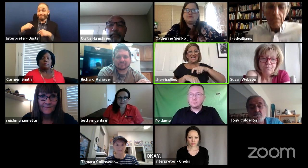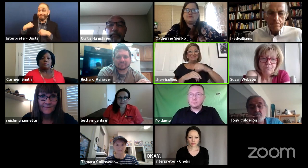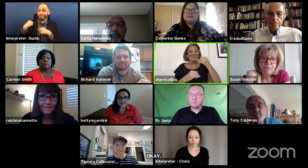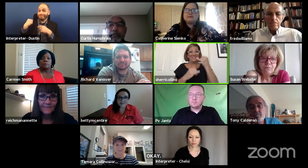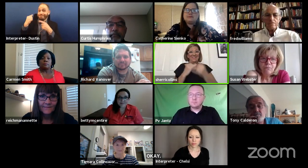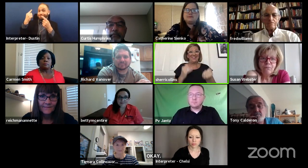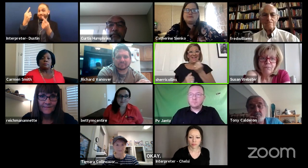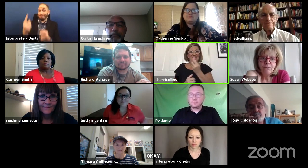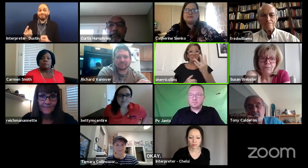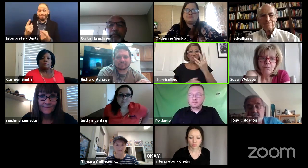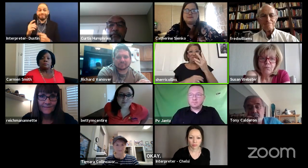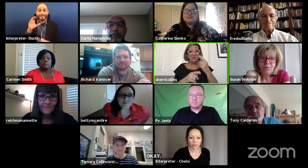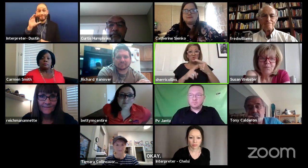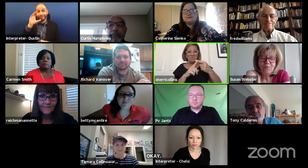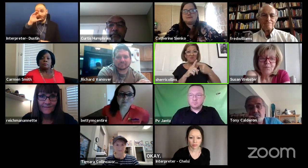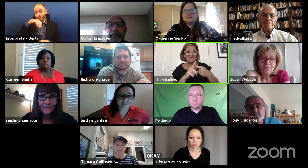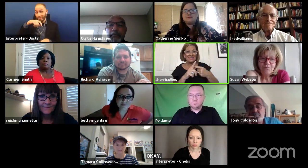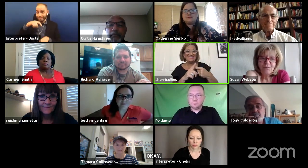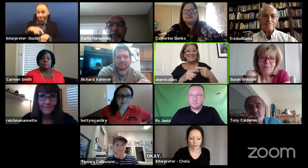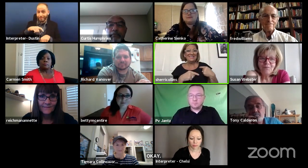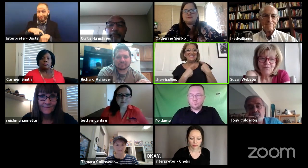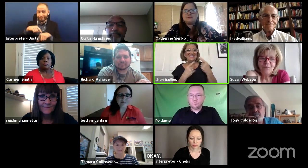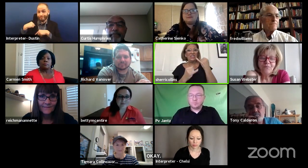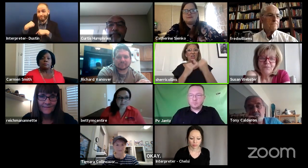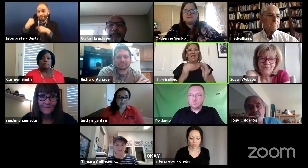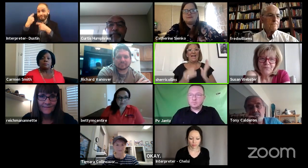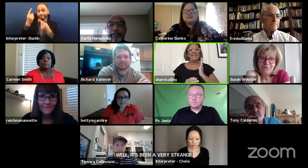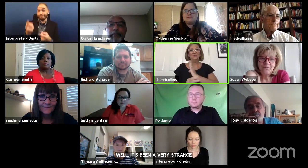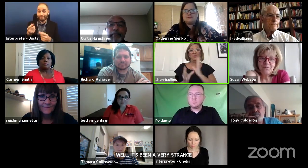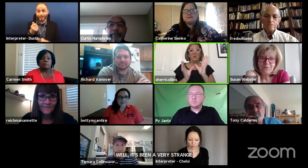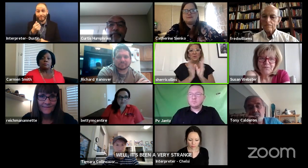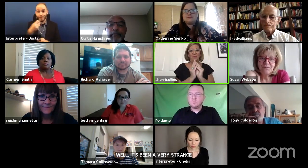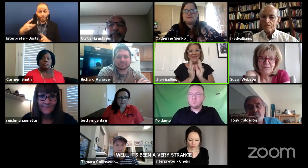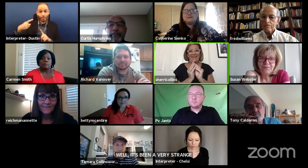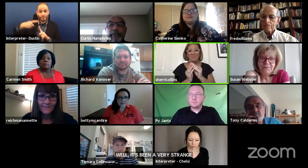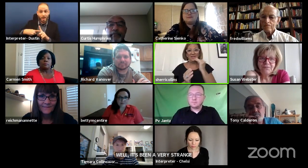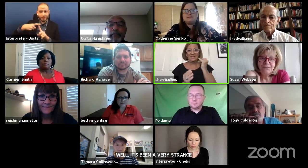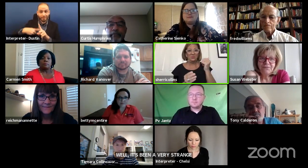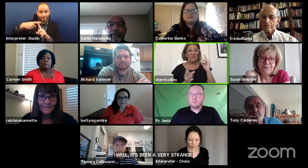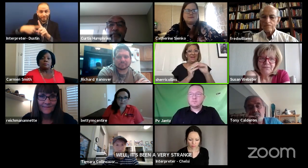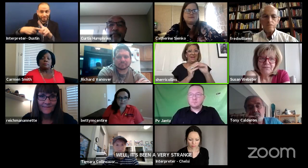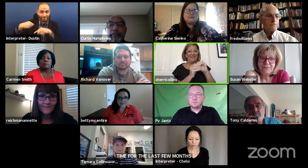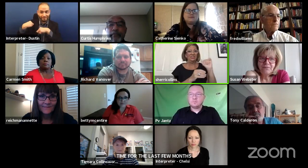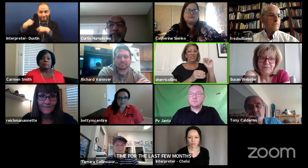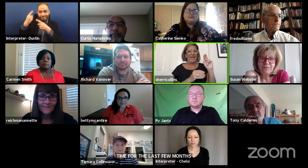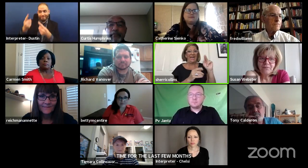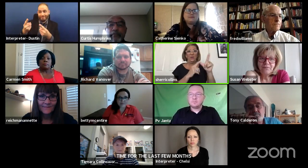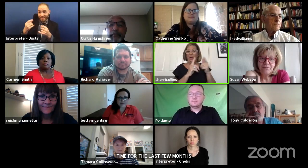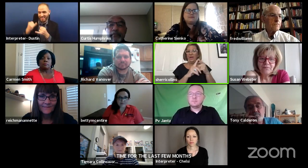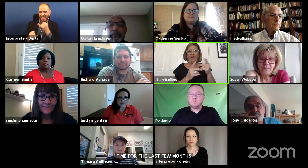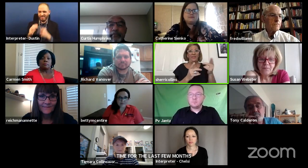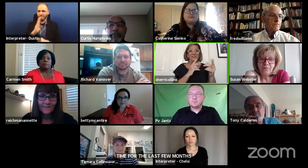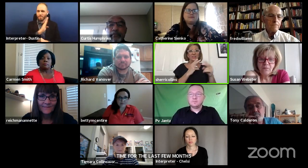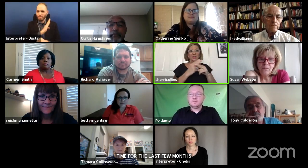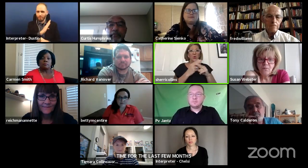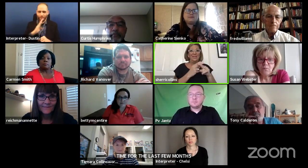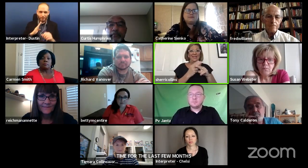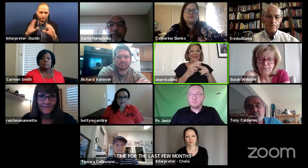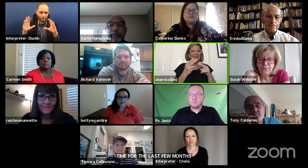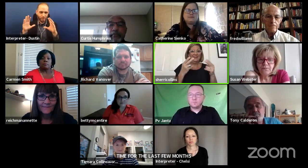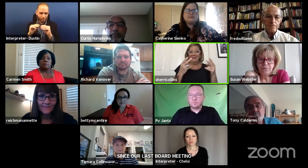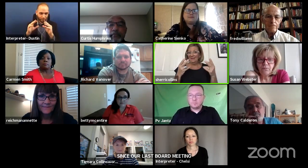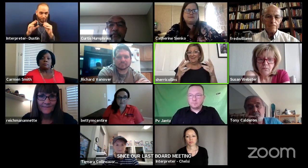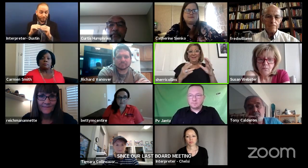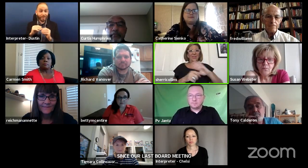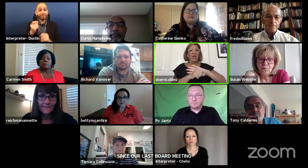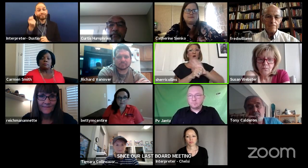strange times the last few months since our last board meeting because we met in January and then